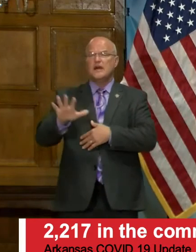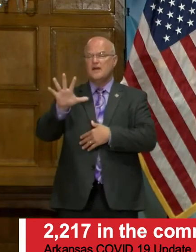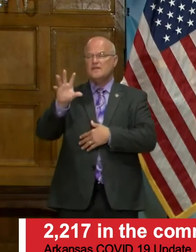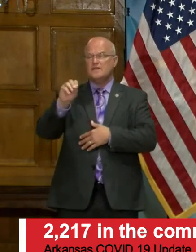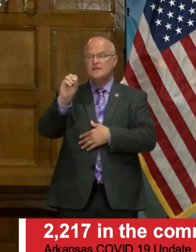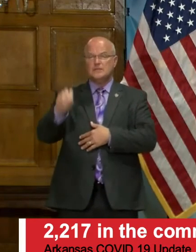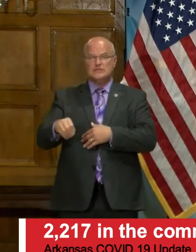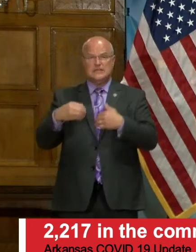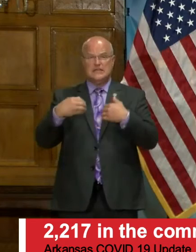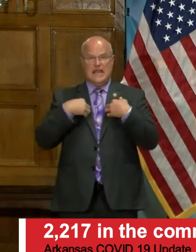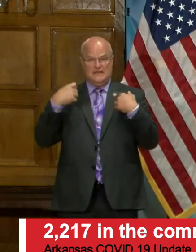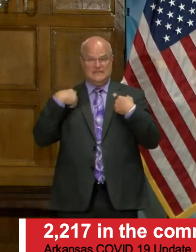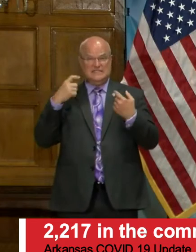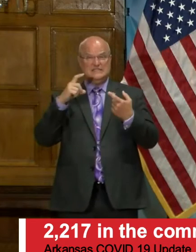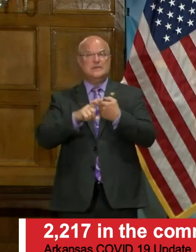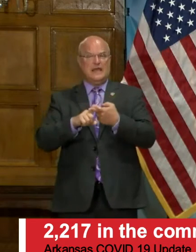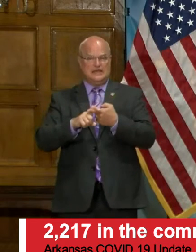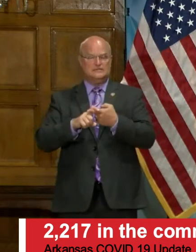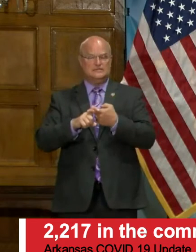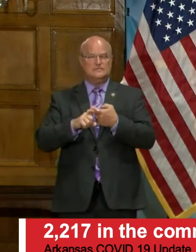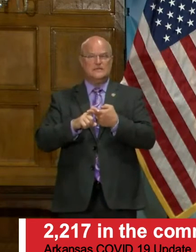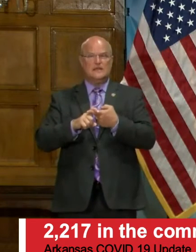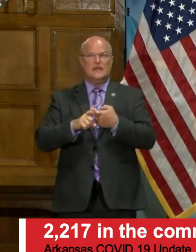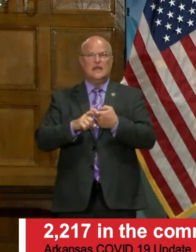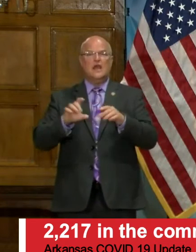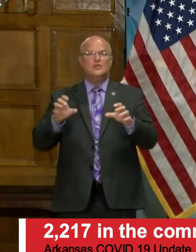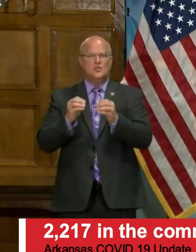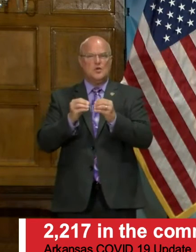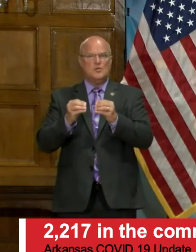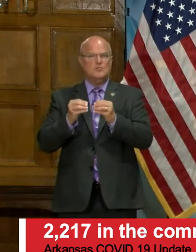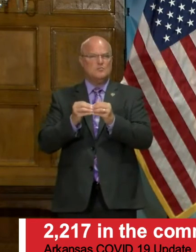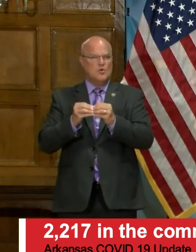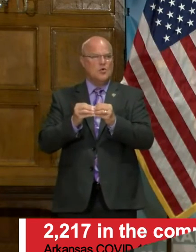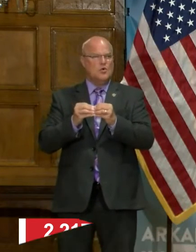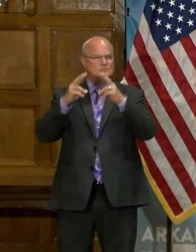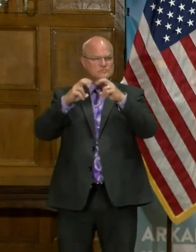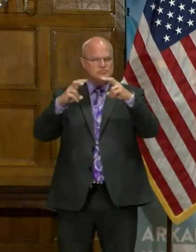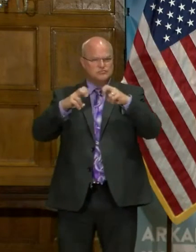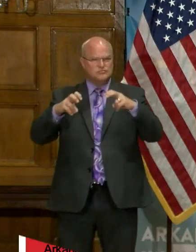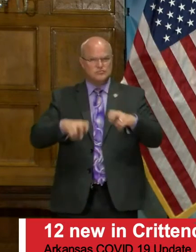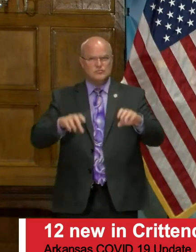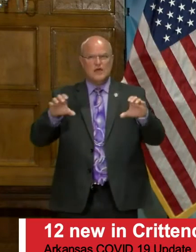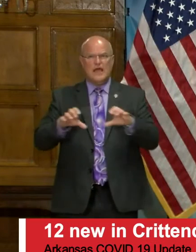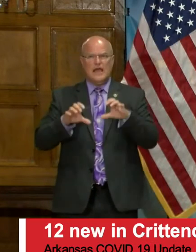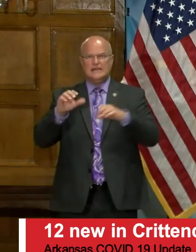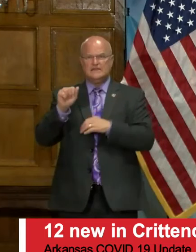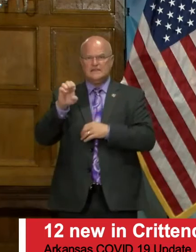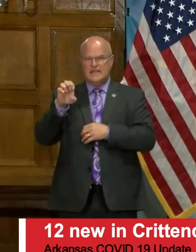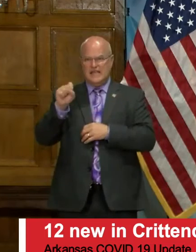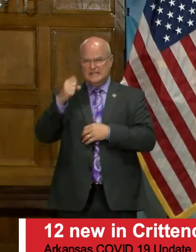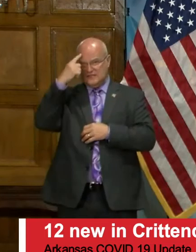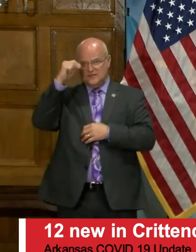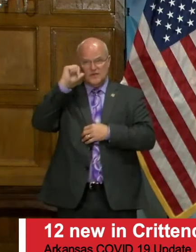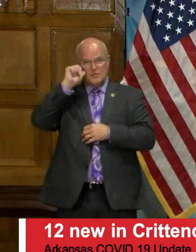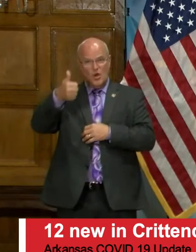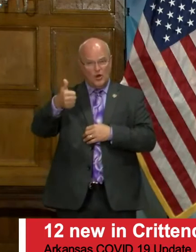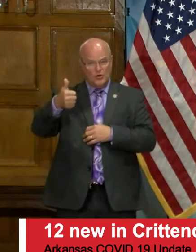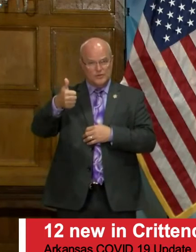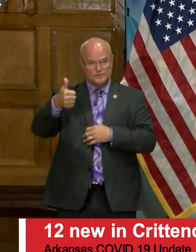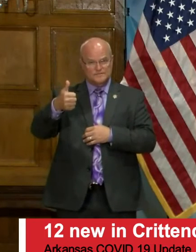50% have Spanish surnames. We'll be doing a more detailed analysis of our active cases for